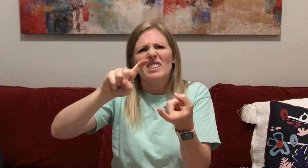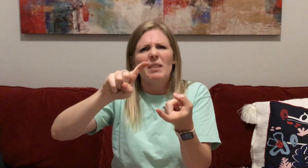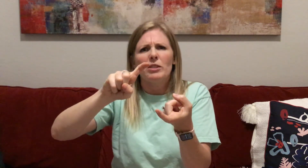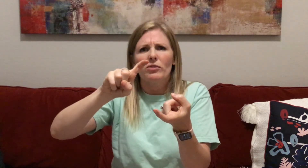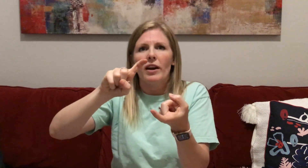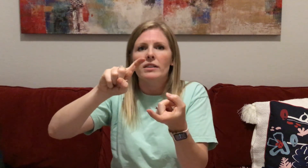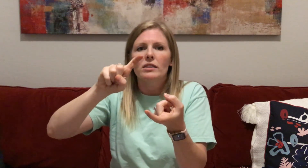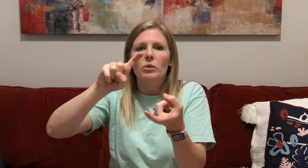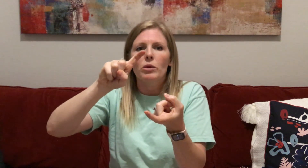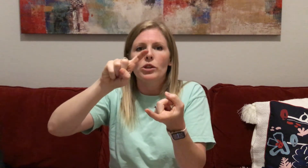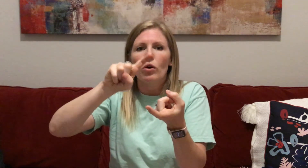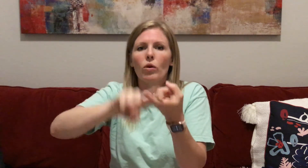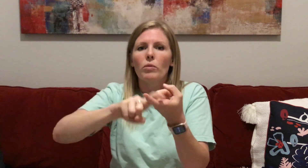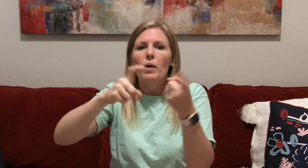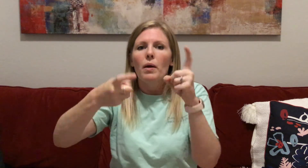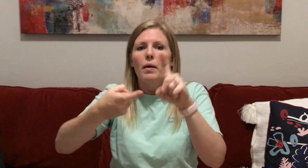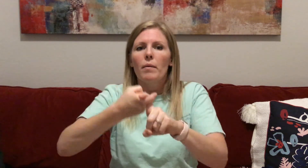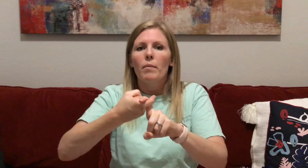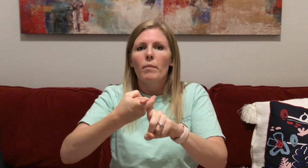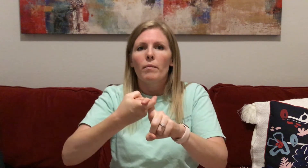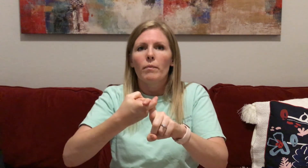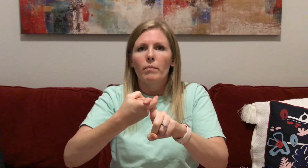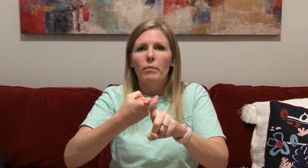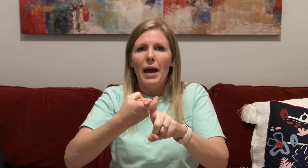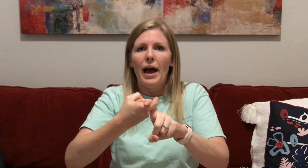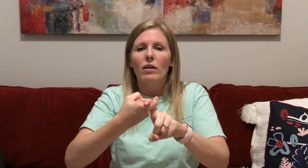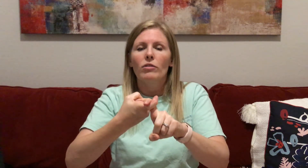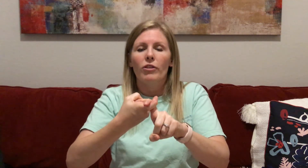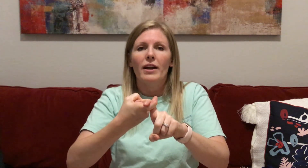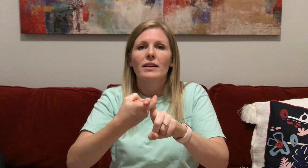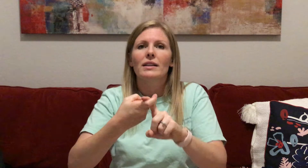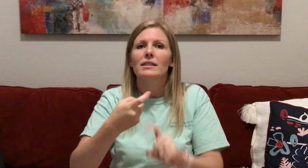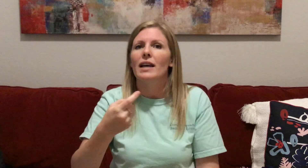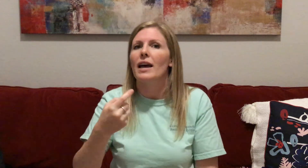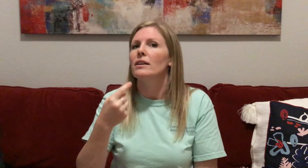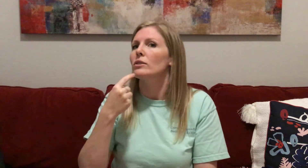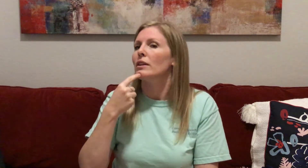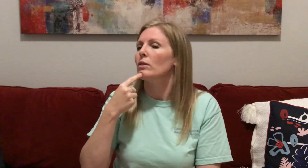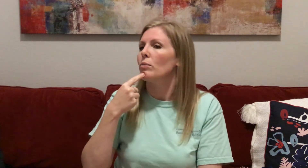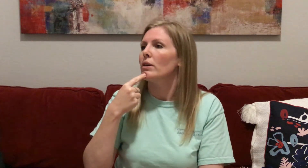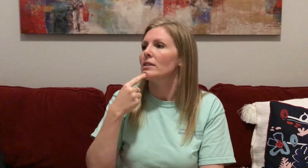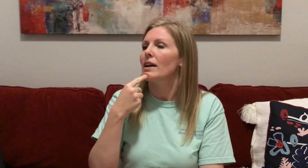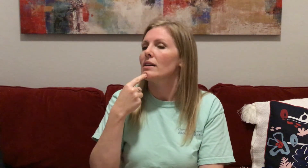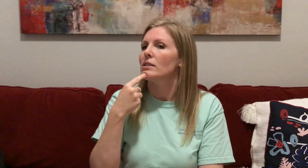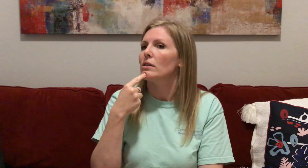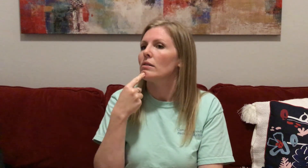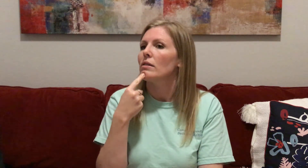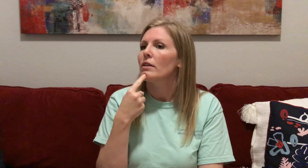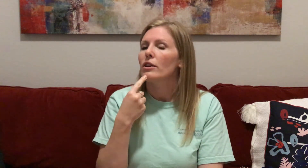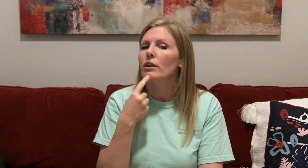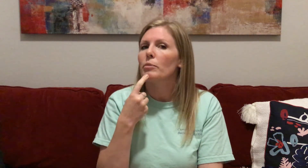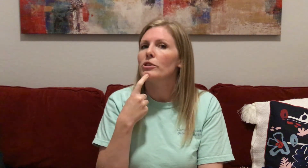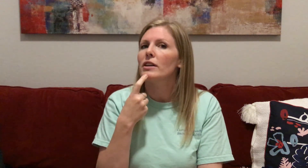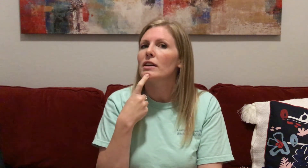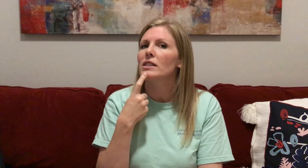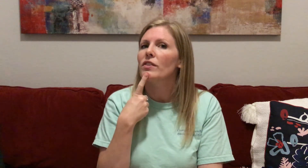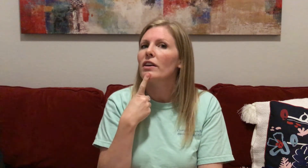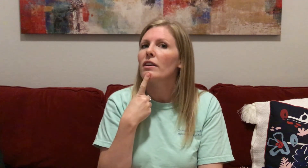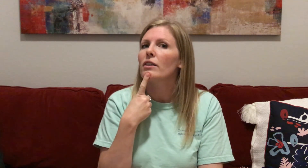same as friend. So what your old pal, friend, said. So it's like the word said is you're going to put your index finger, your